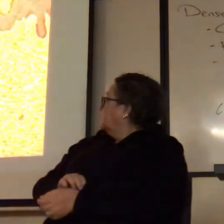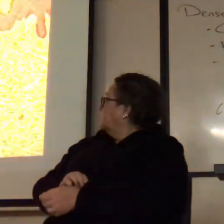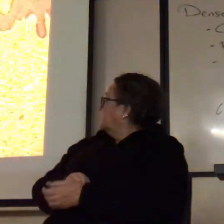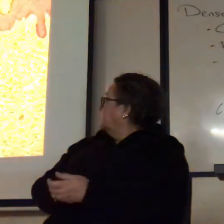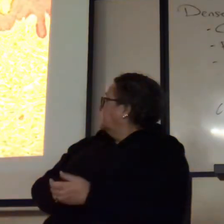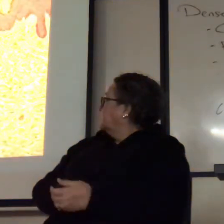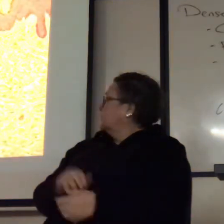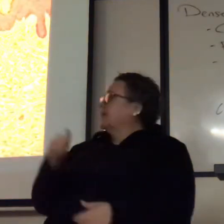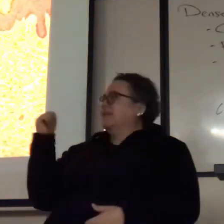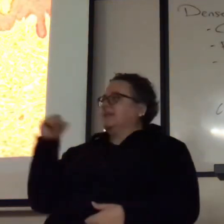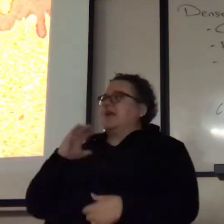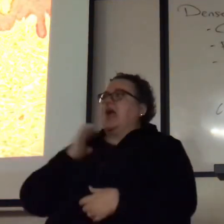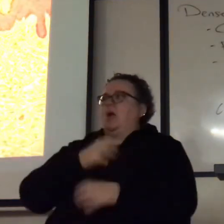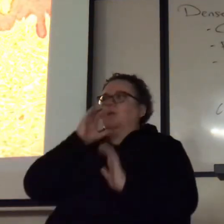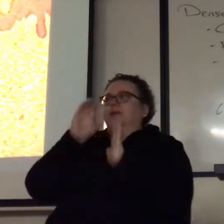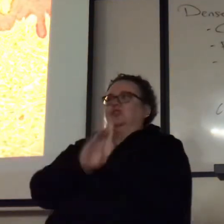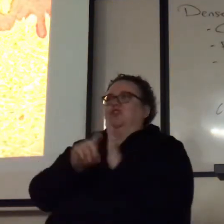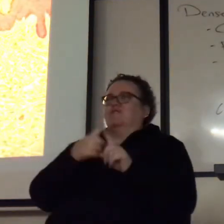here.